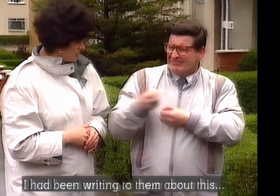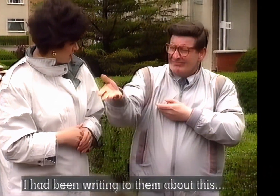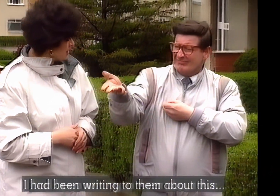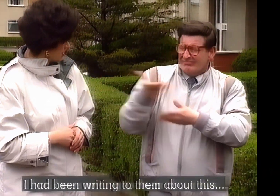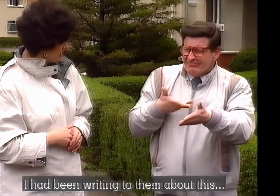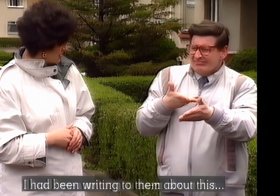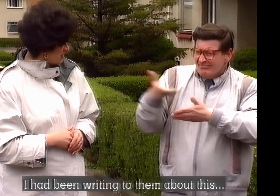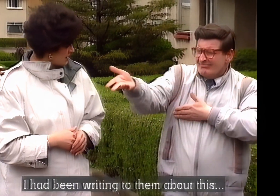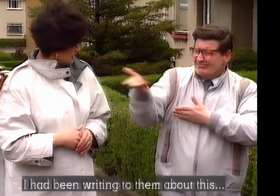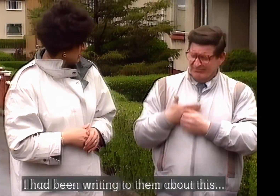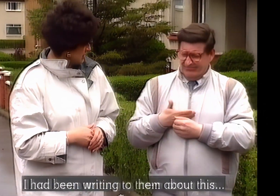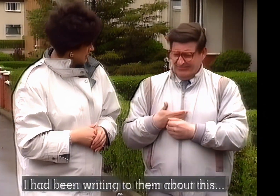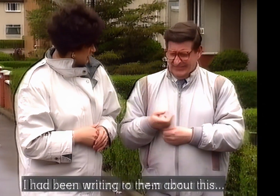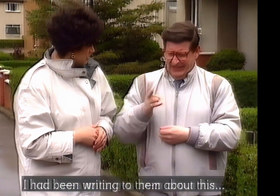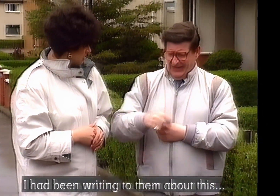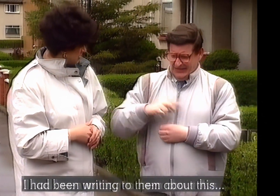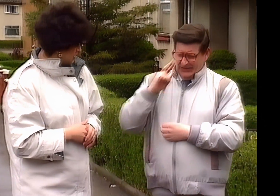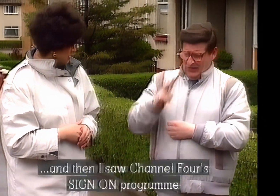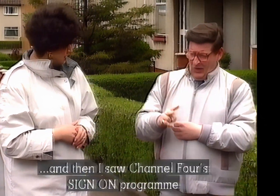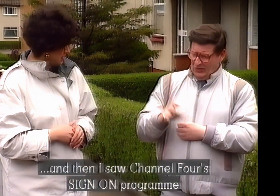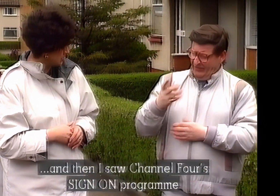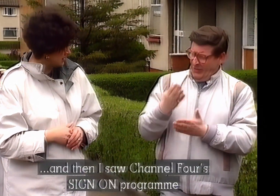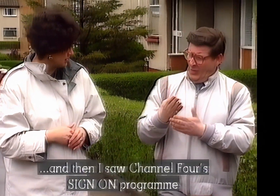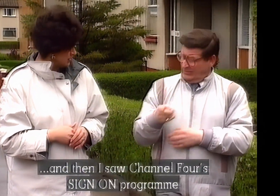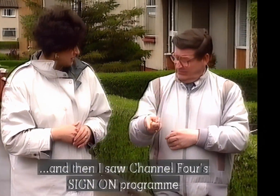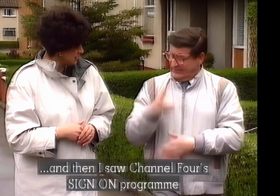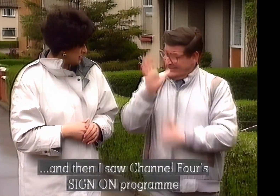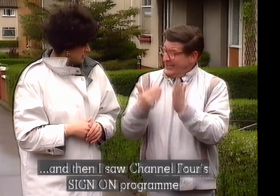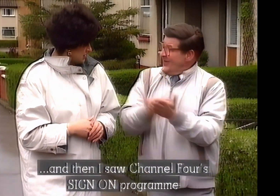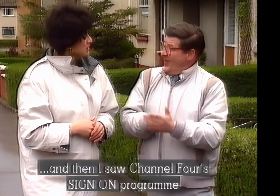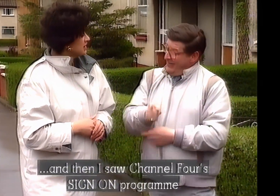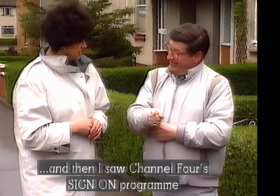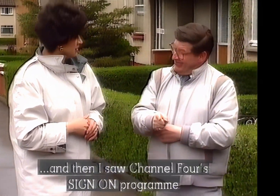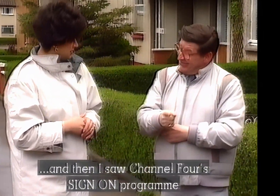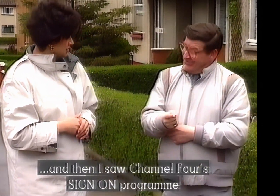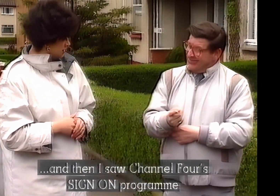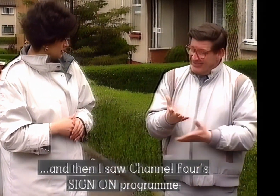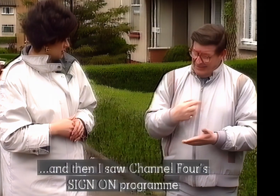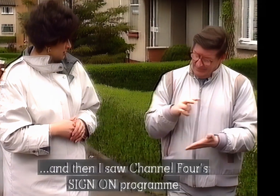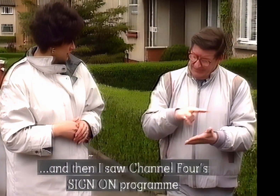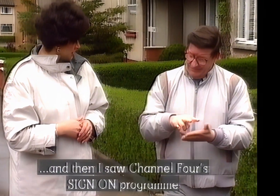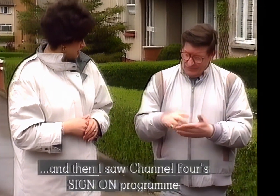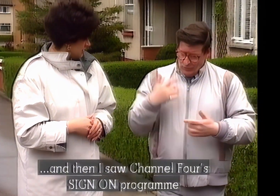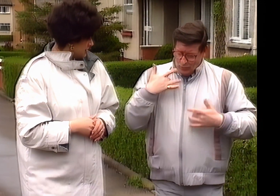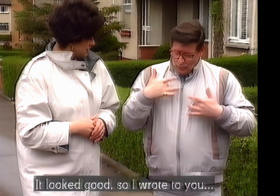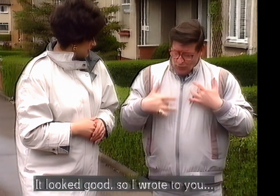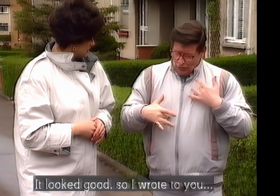I've been writing to them about this. And then I saw Channel 4's Sign On programme. It looked